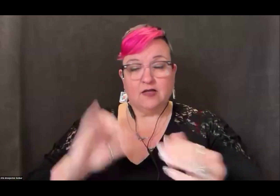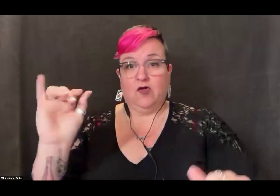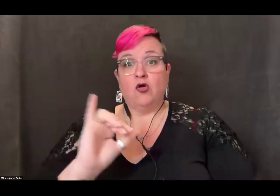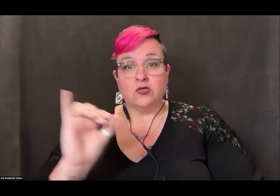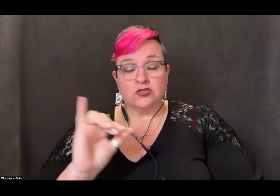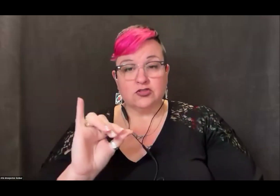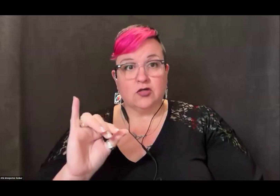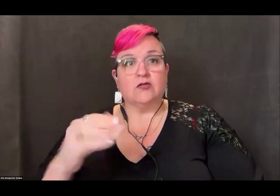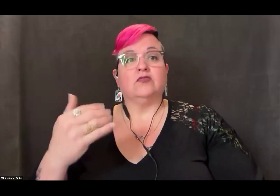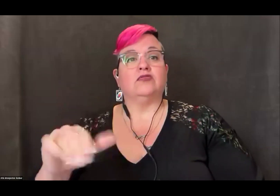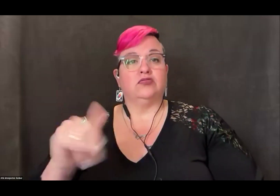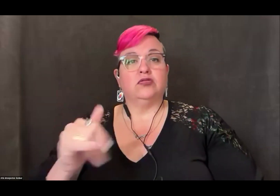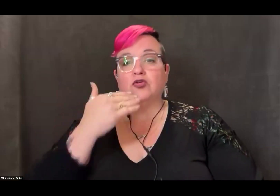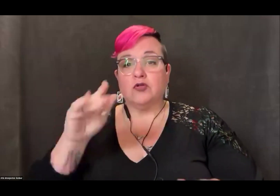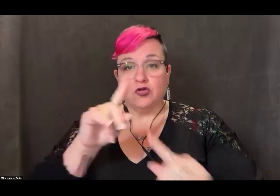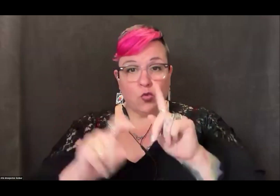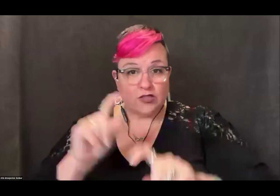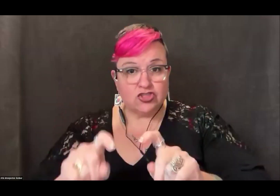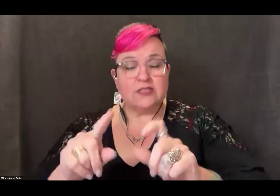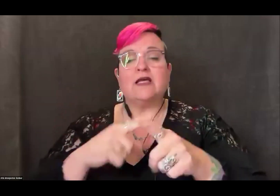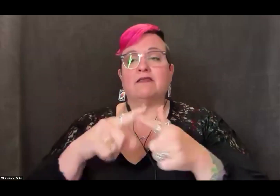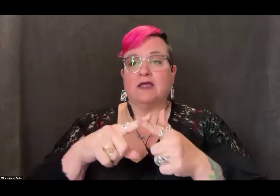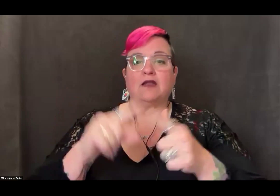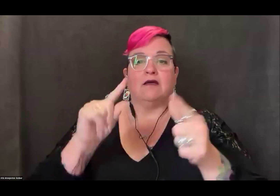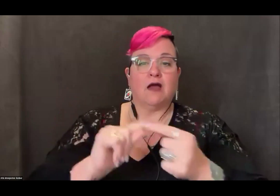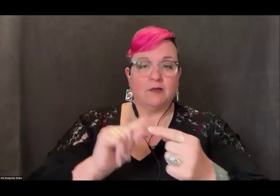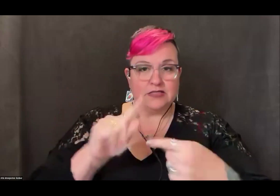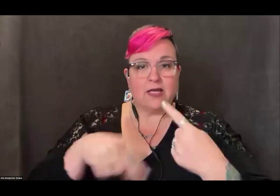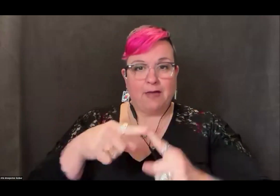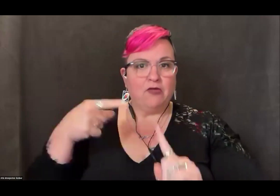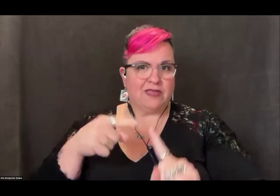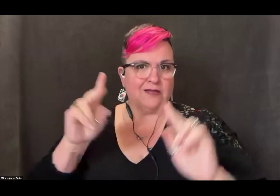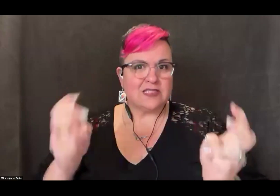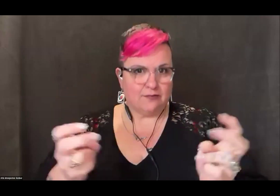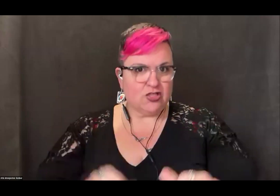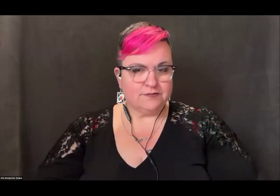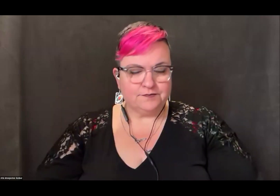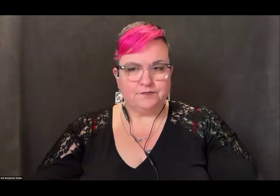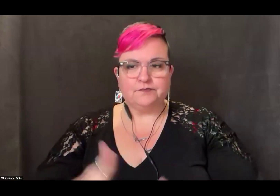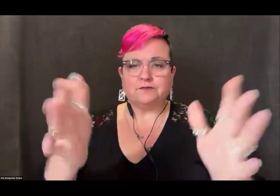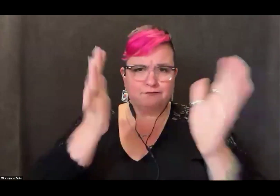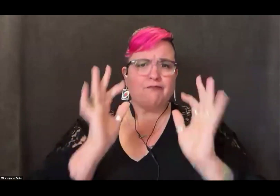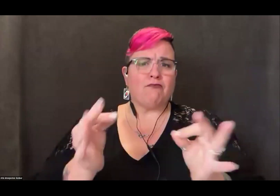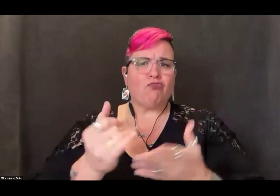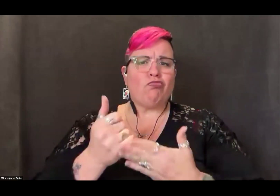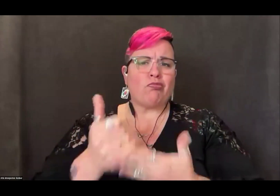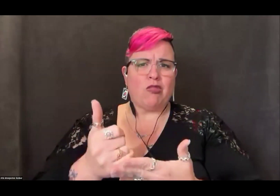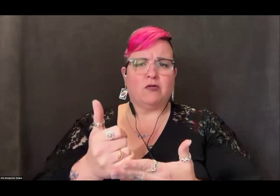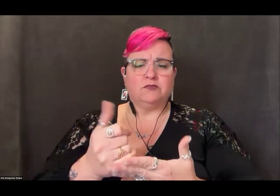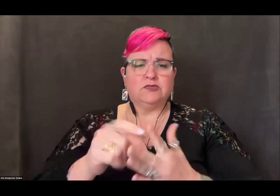really insightful questions and commentary on the subject. Definitely helps to set